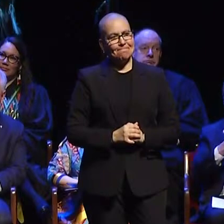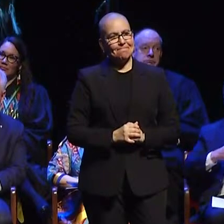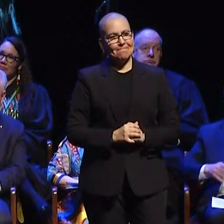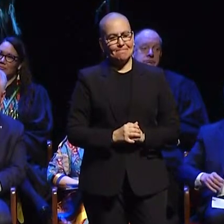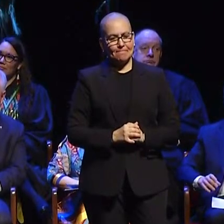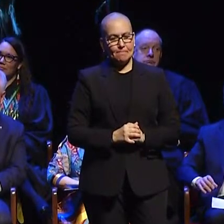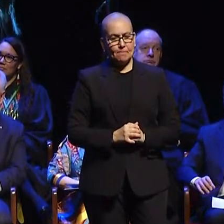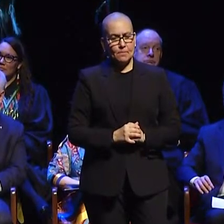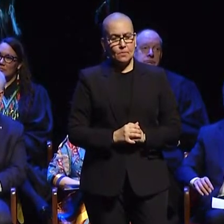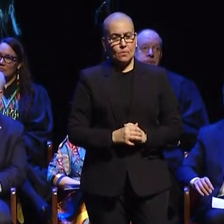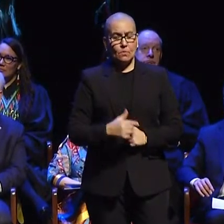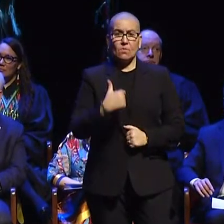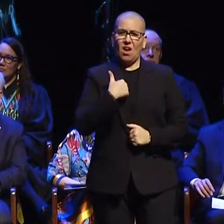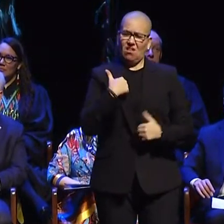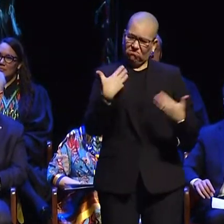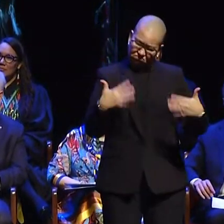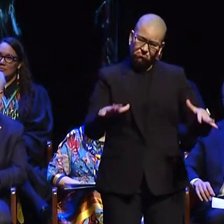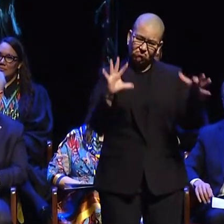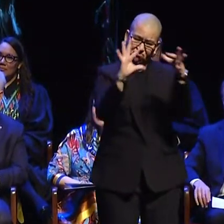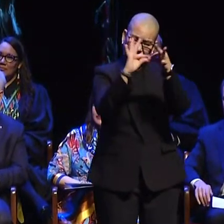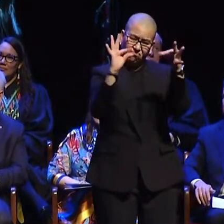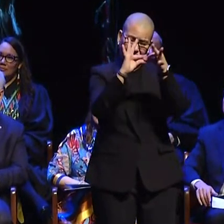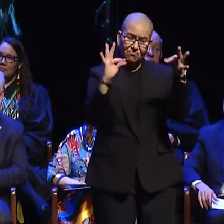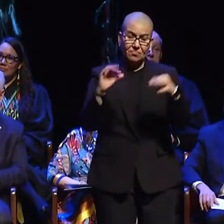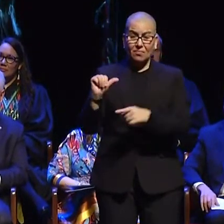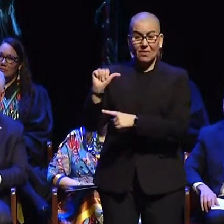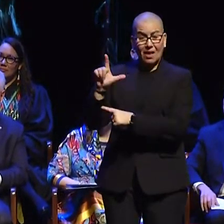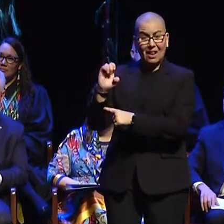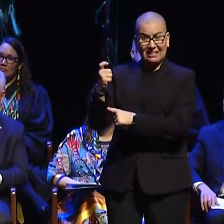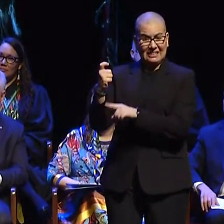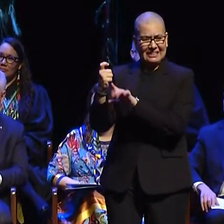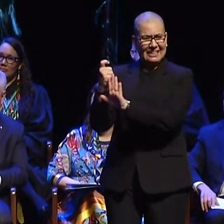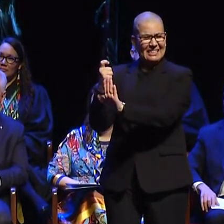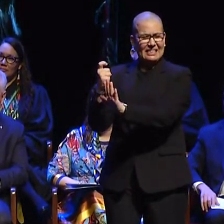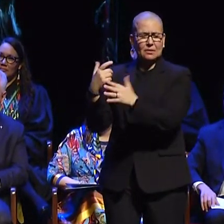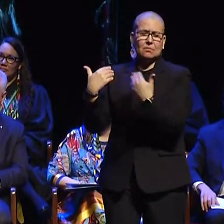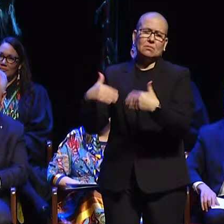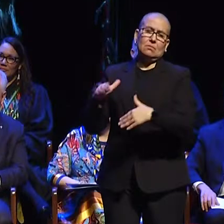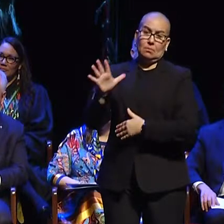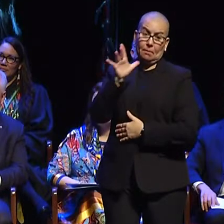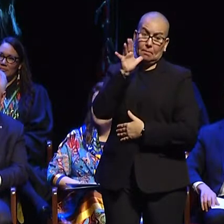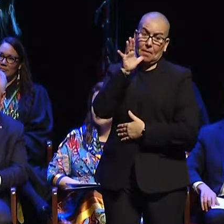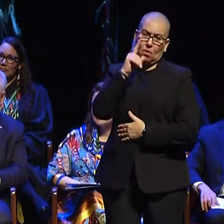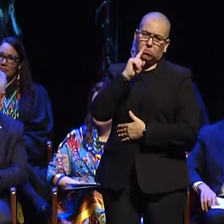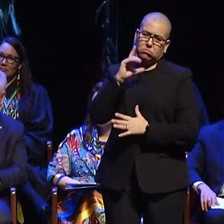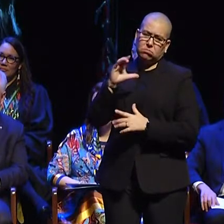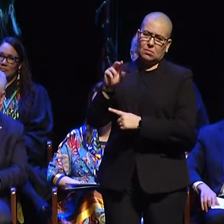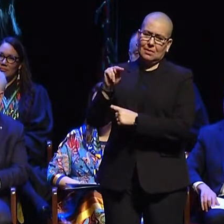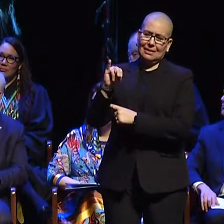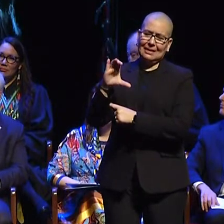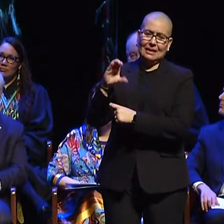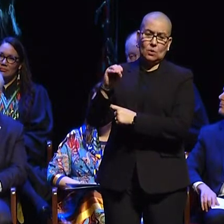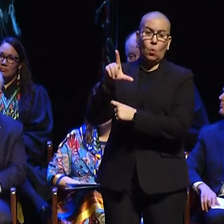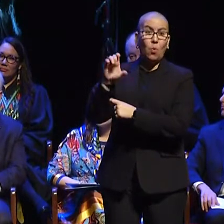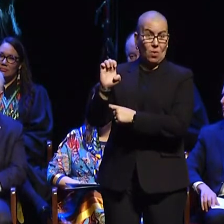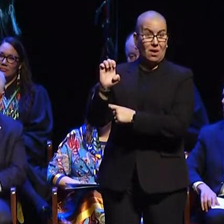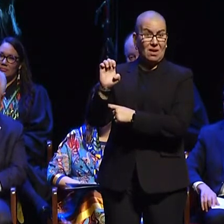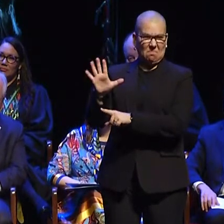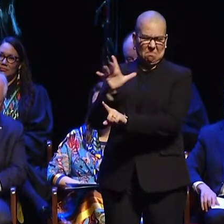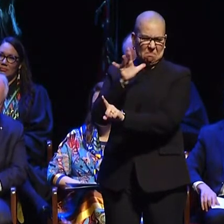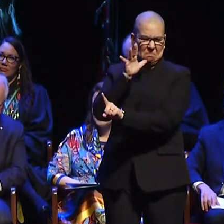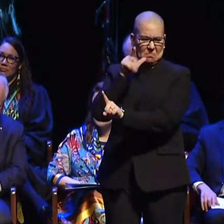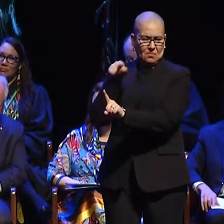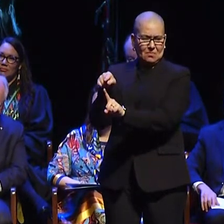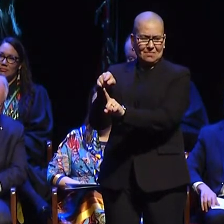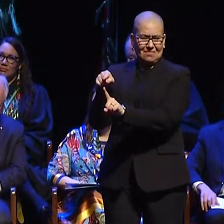I said, Alec and his amazing mother, Nicole, would inspire me to help Minnesotans afford their lives and live with